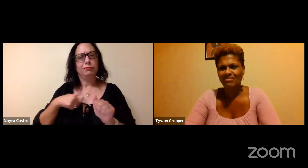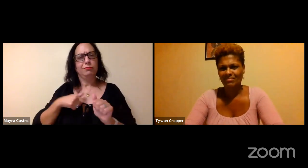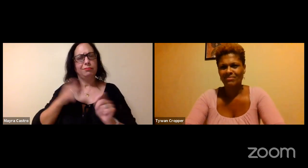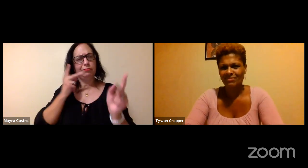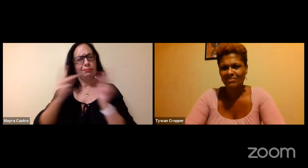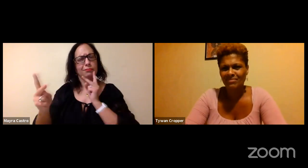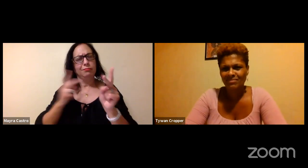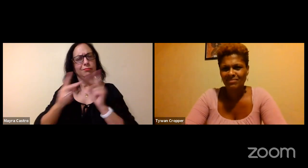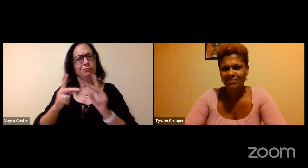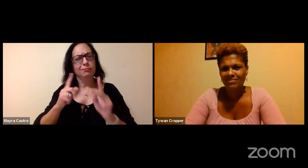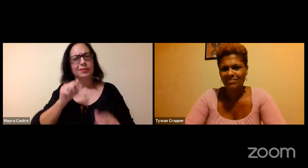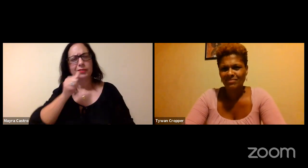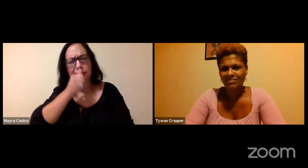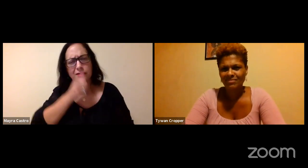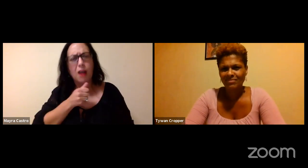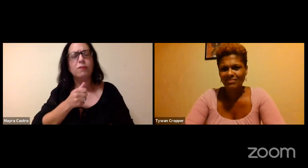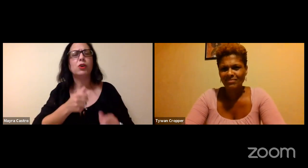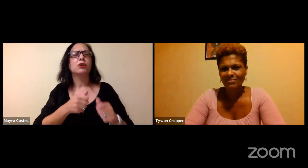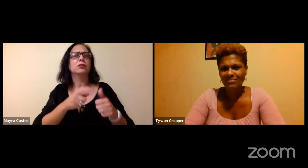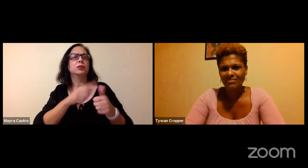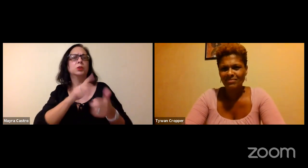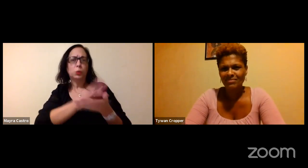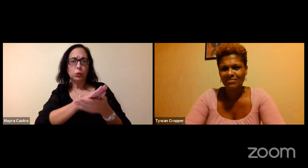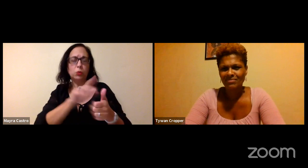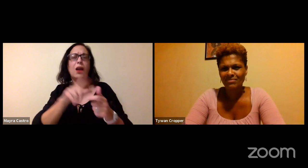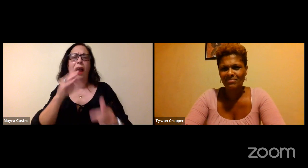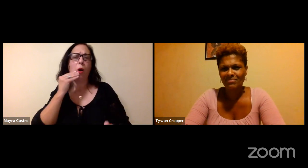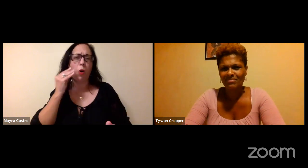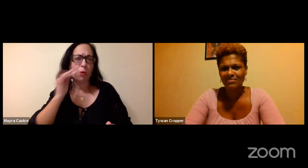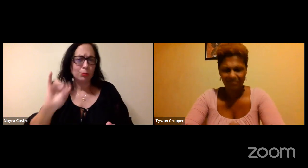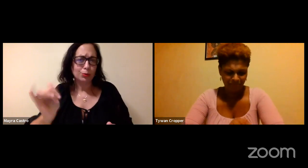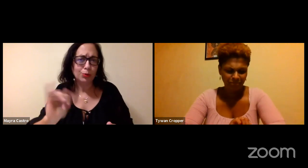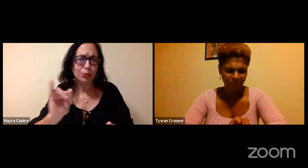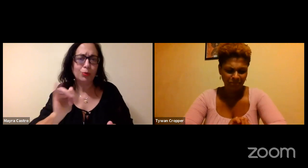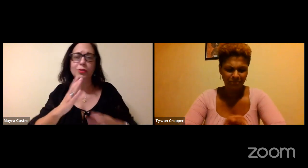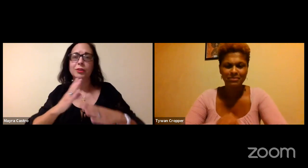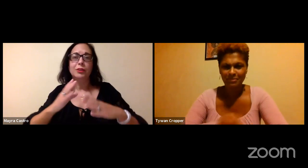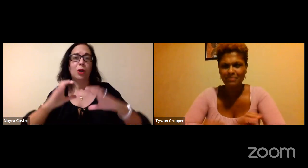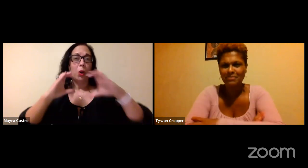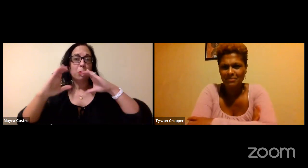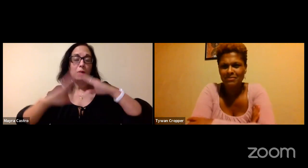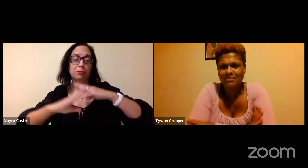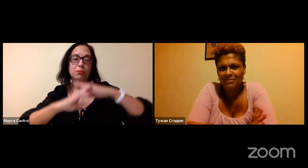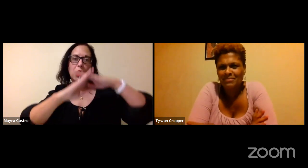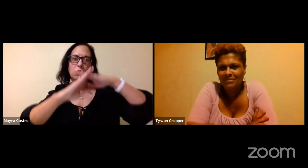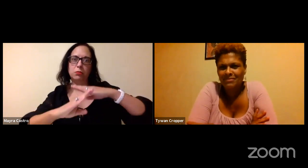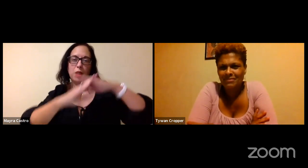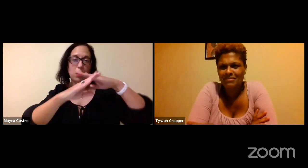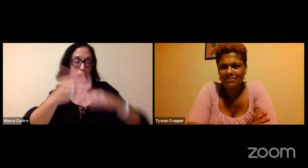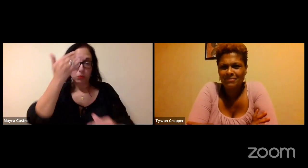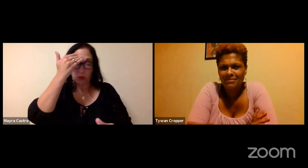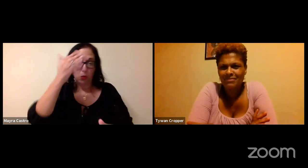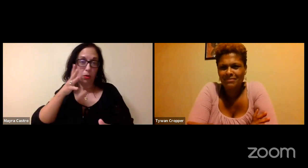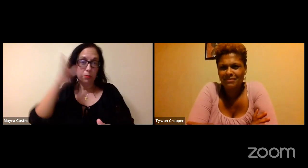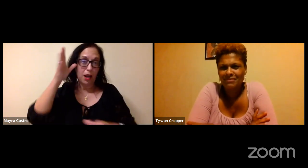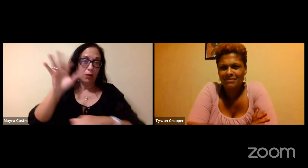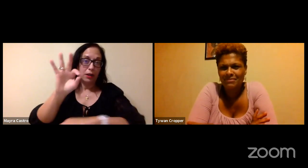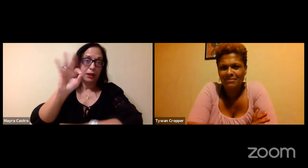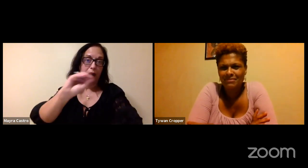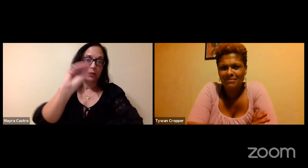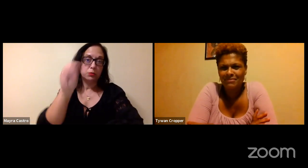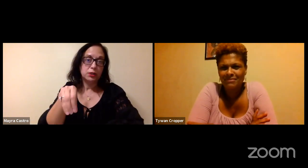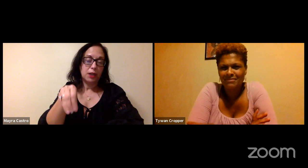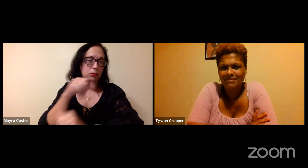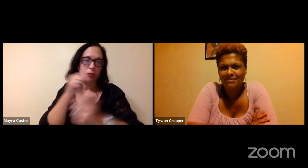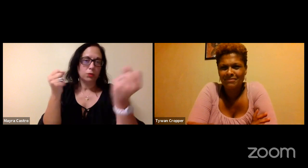winter months, because I want deaf Hispanic children, Black deaf children to see that there